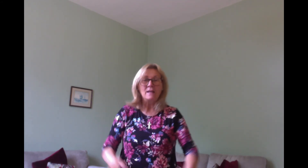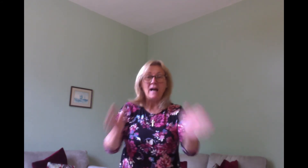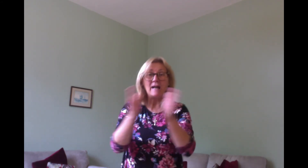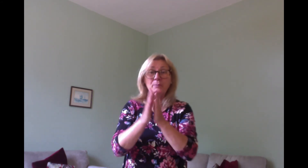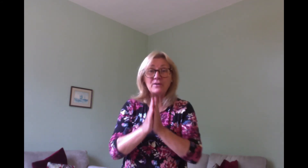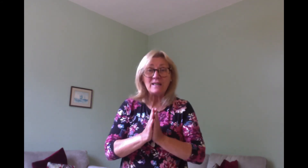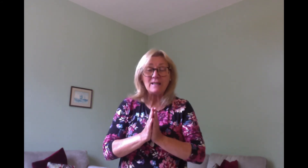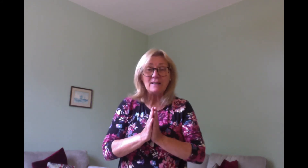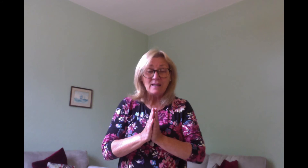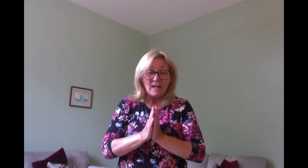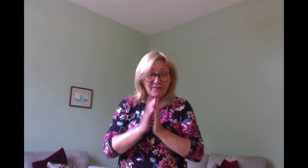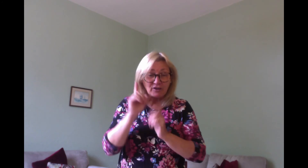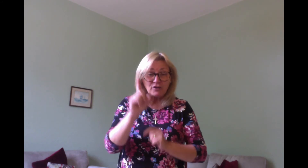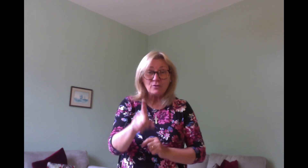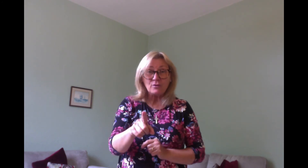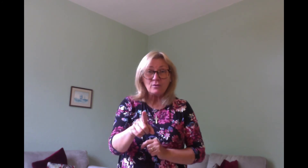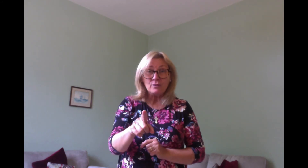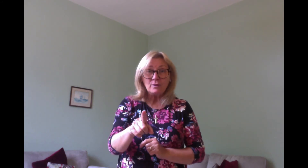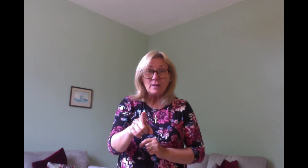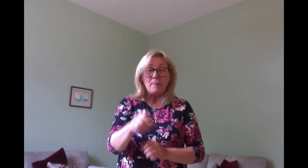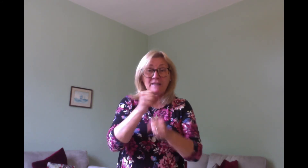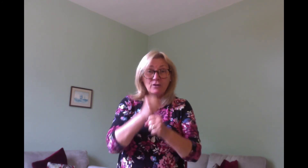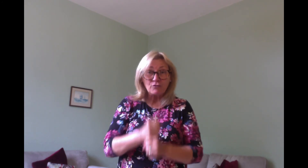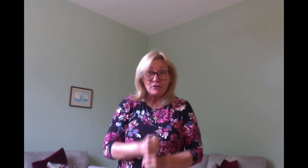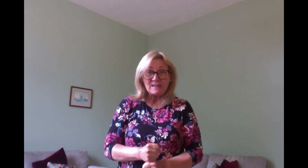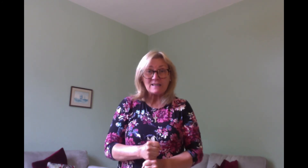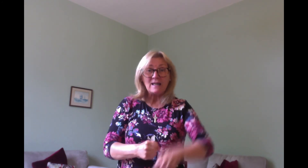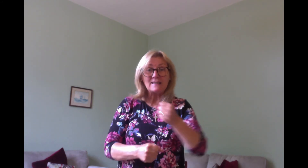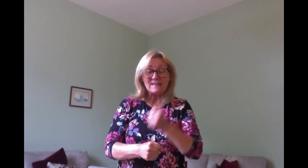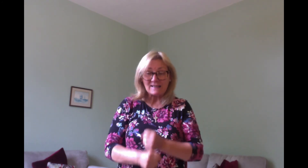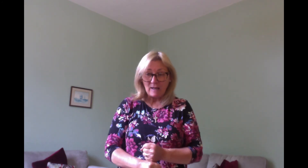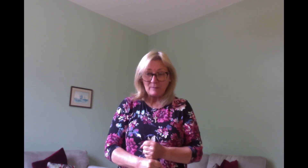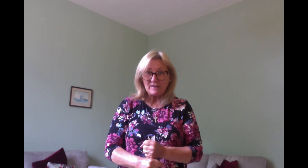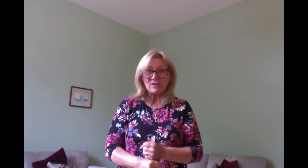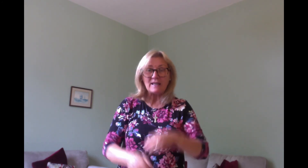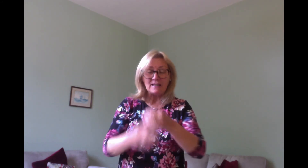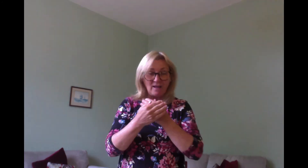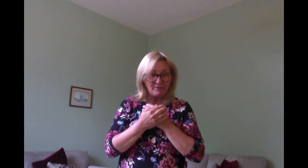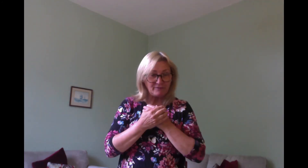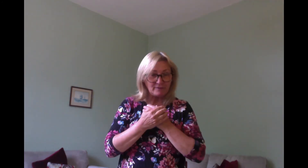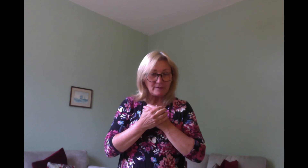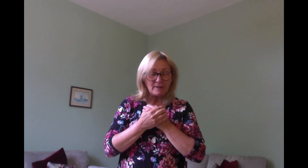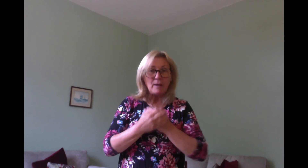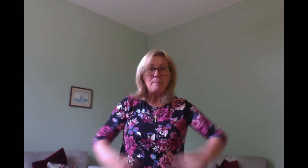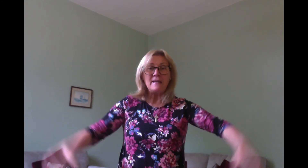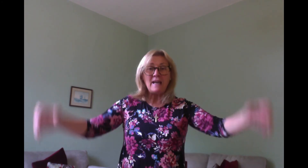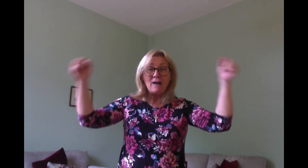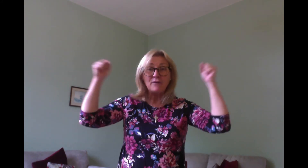I pray that you, being rooted and established in love, may have the